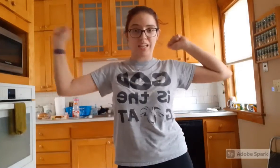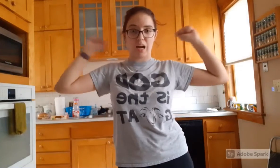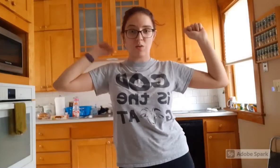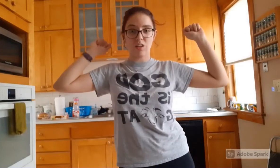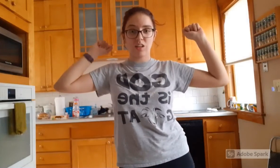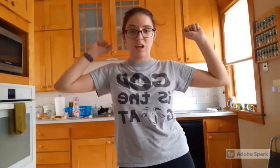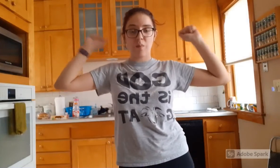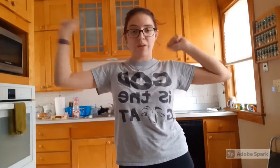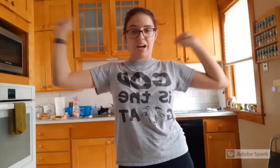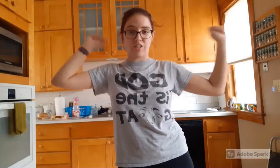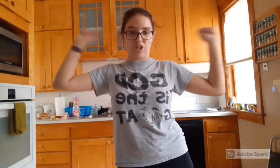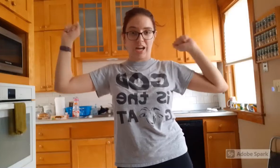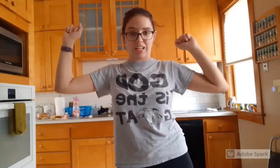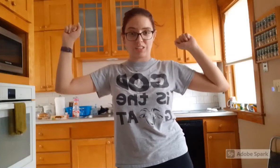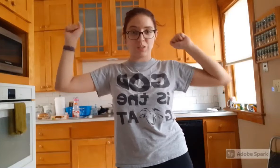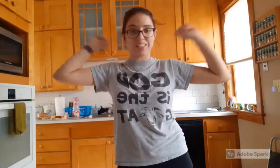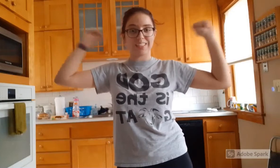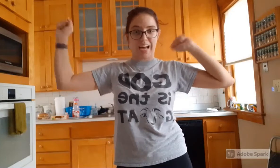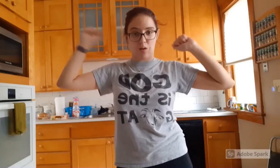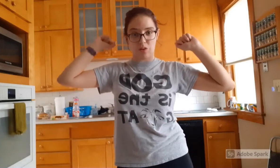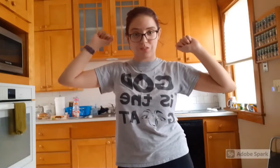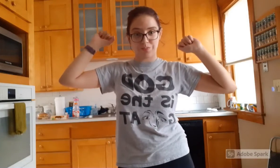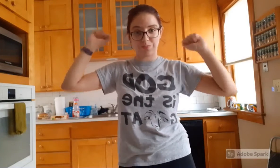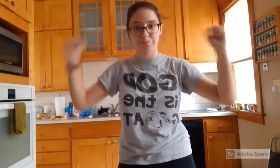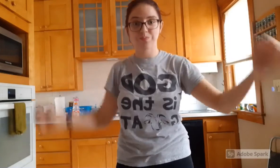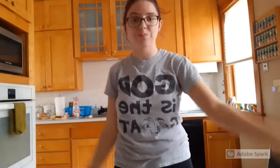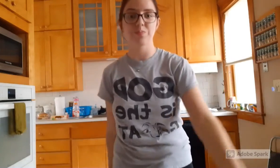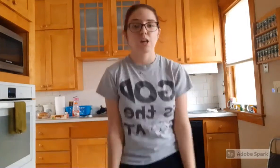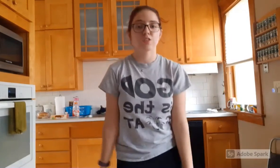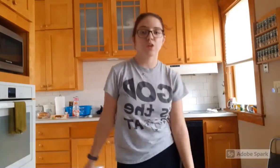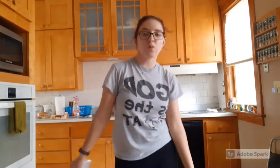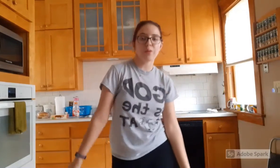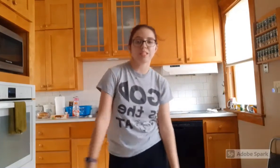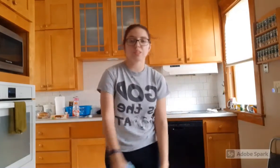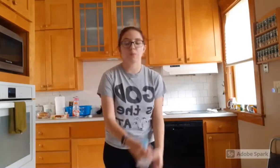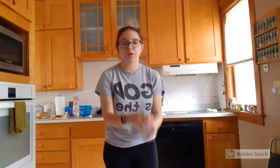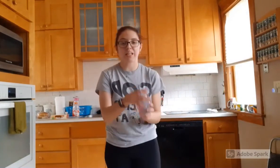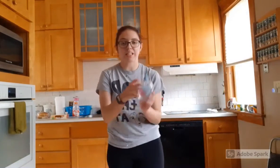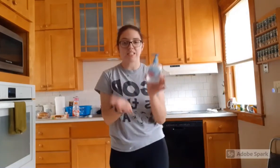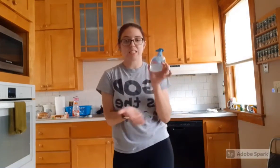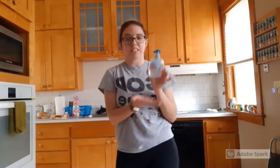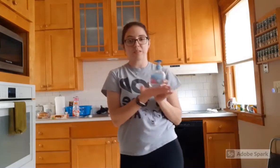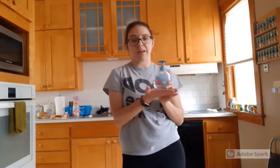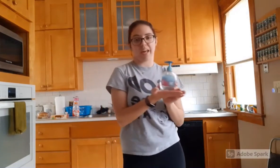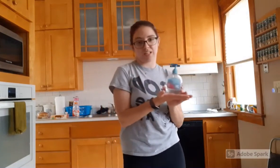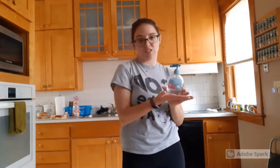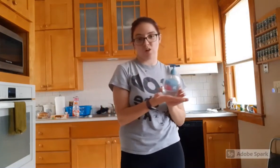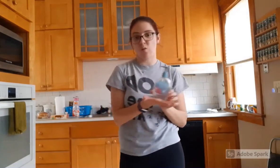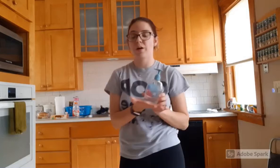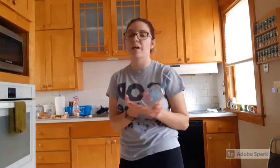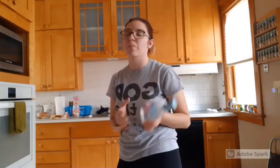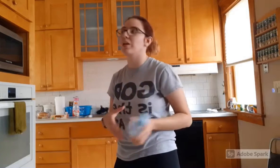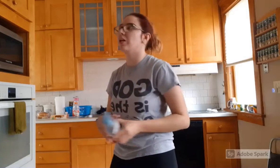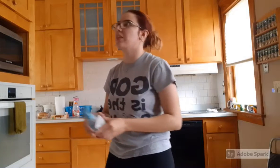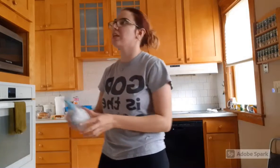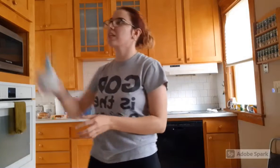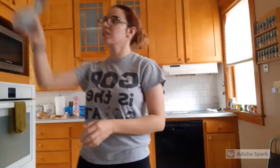towel behind your head. So this is towel. Soap is pretty easy. This is my hand soap, but I think this goes